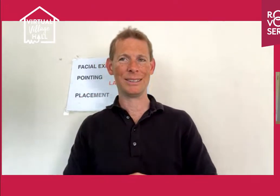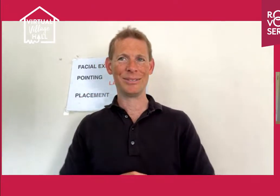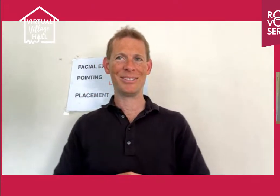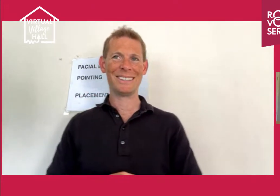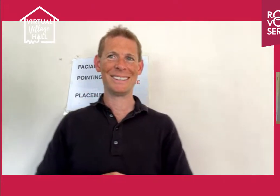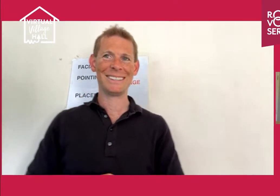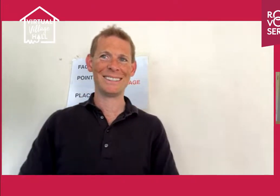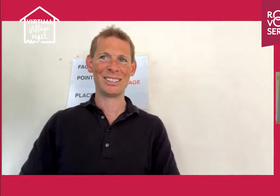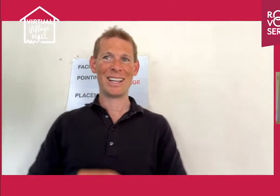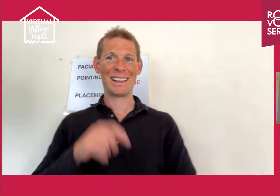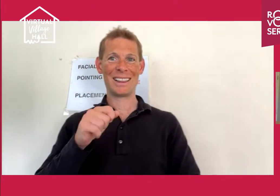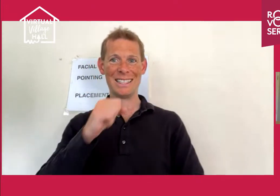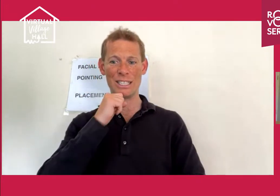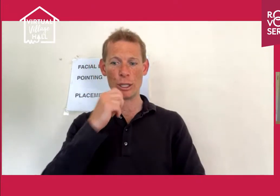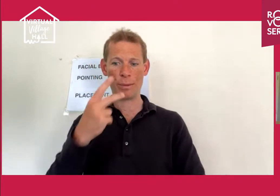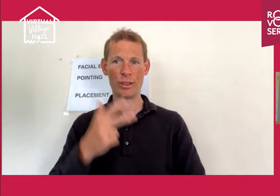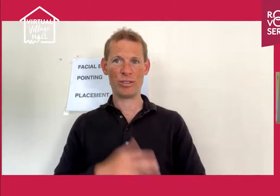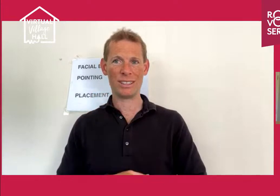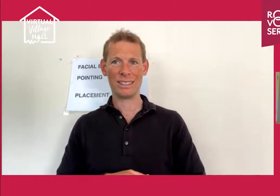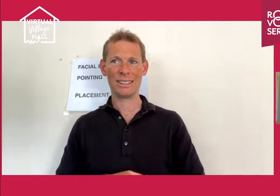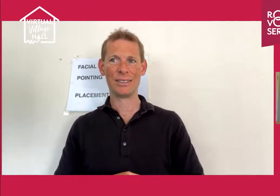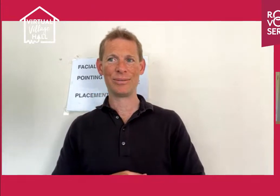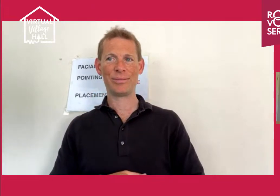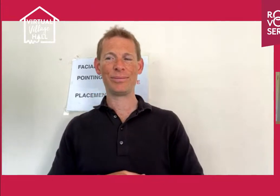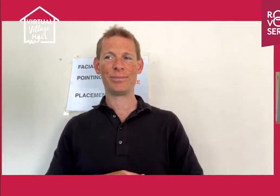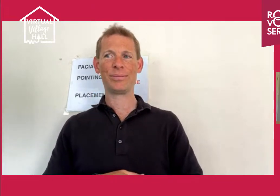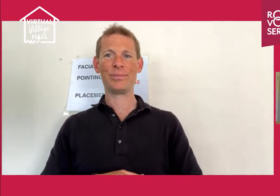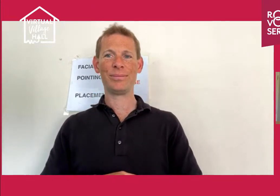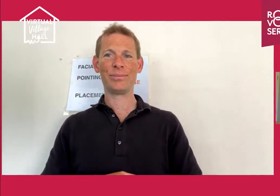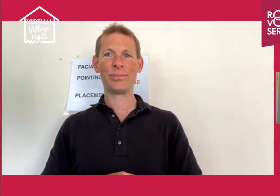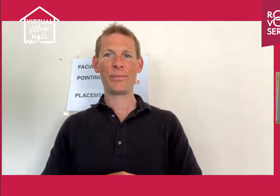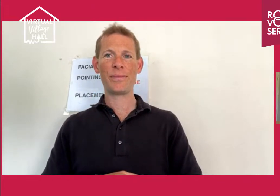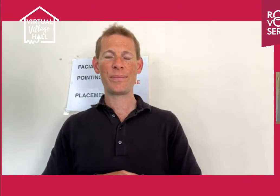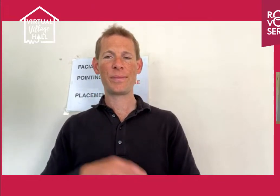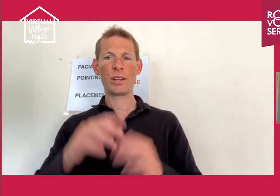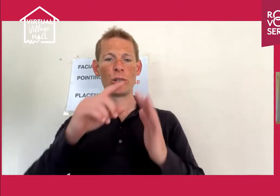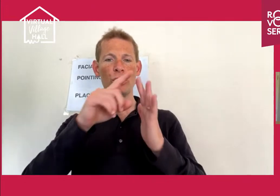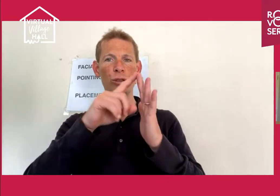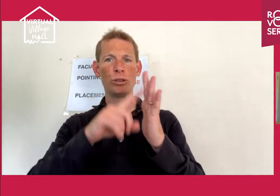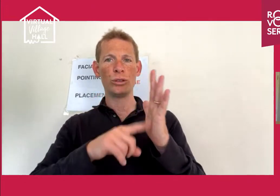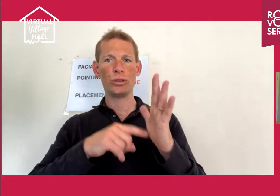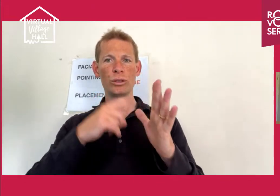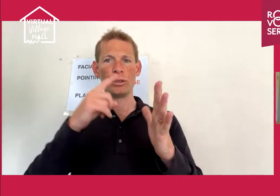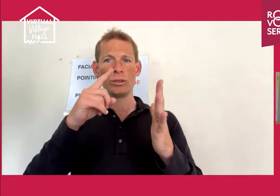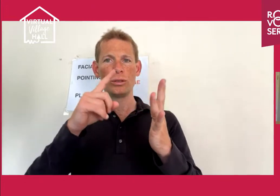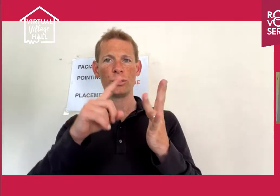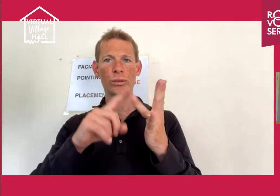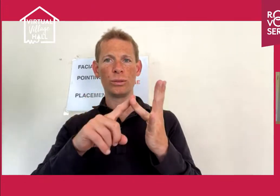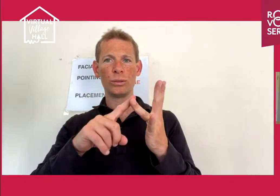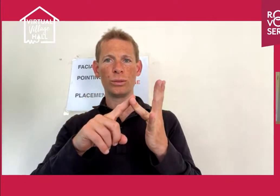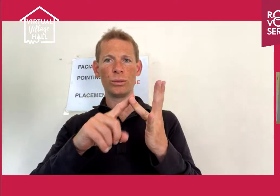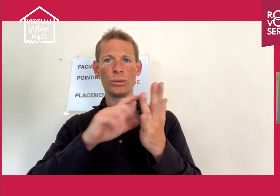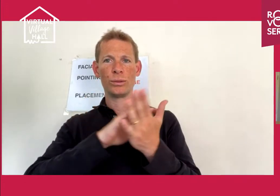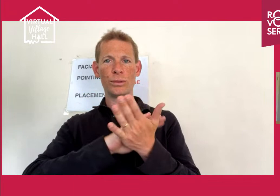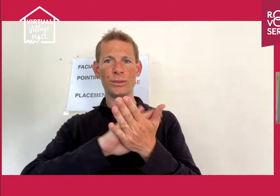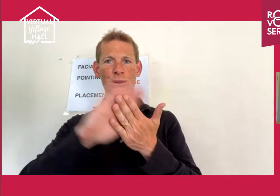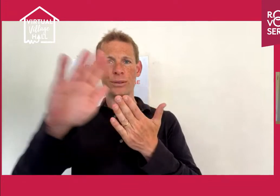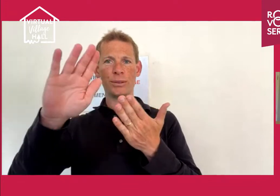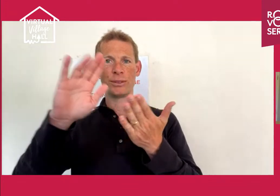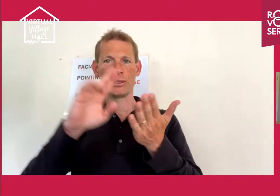Okay, so let me repeat number 3 for you. Maybe this was because it froze. I'm not sure. So this one was,